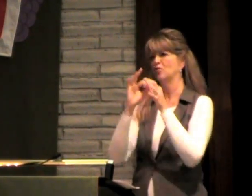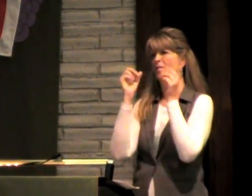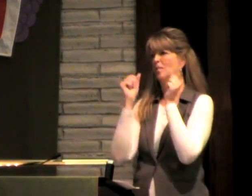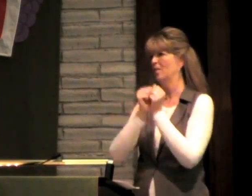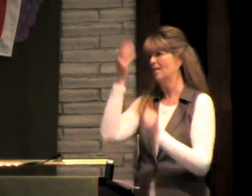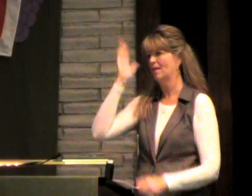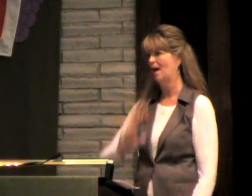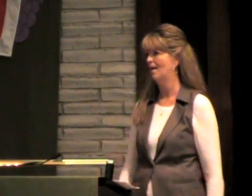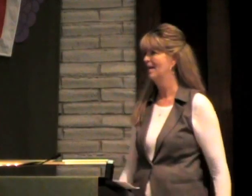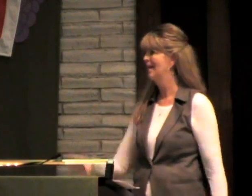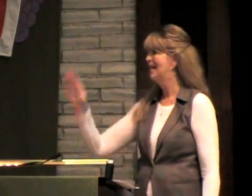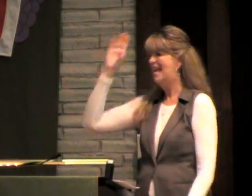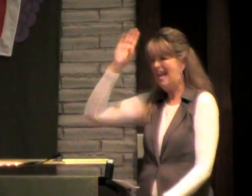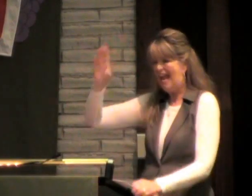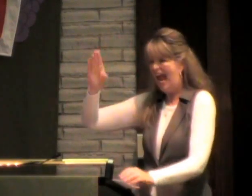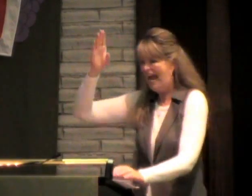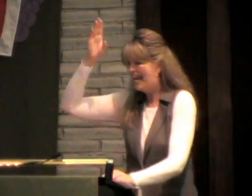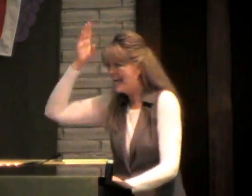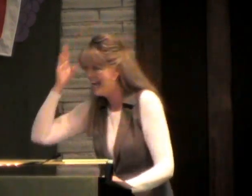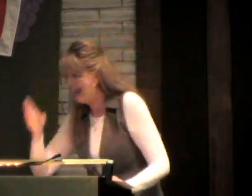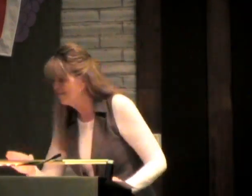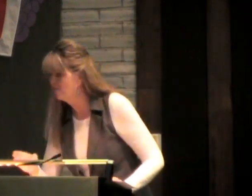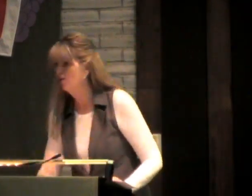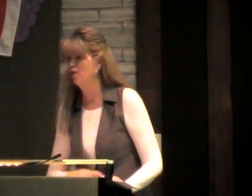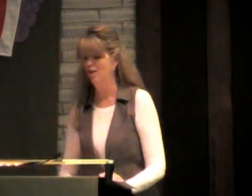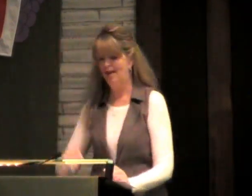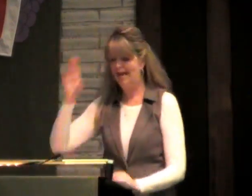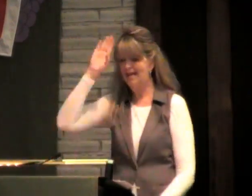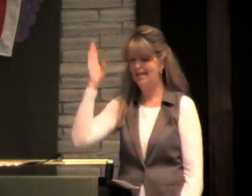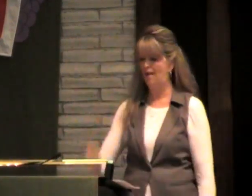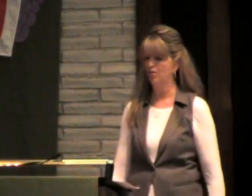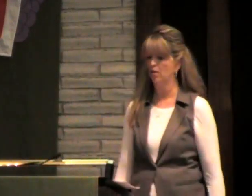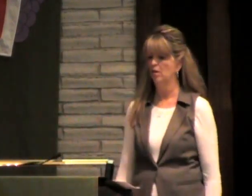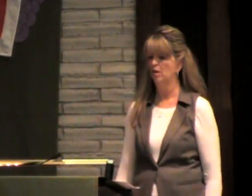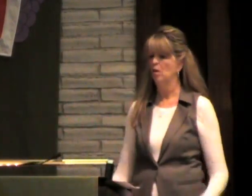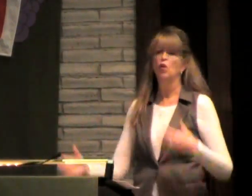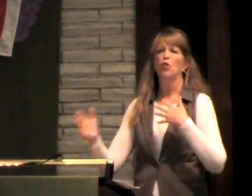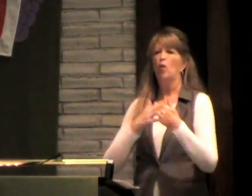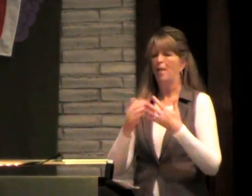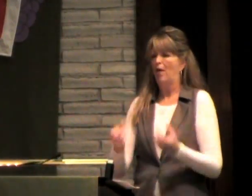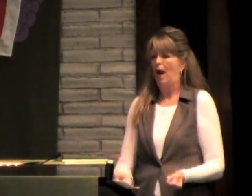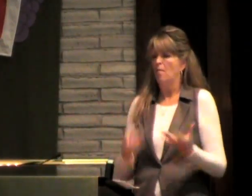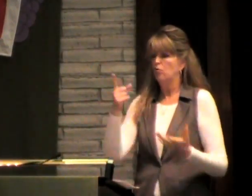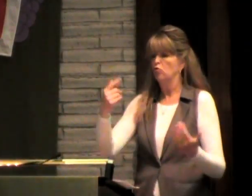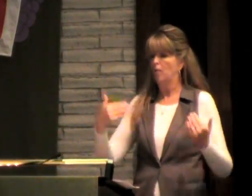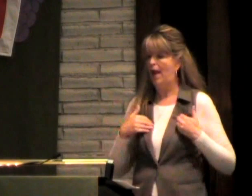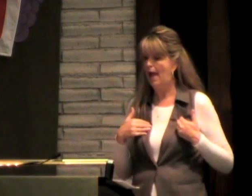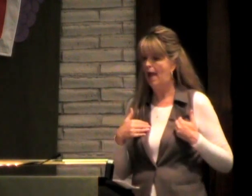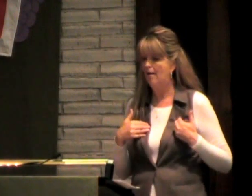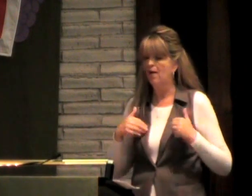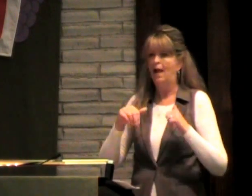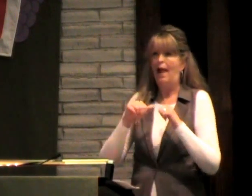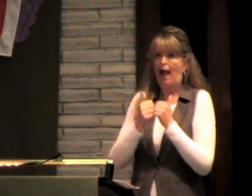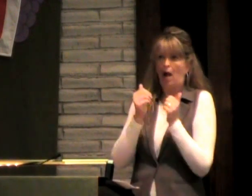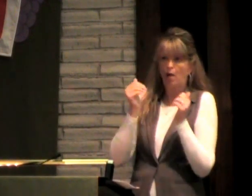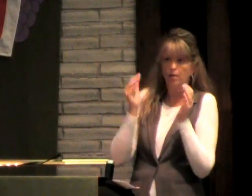never change our relationships with God. Never, ever. No matter how much you